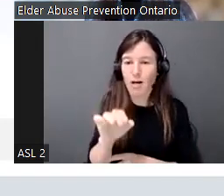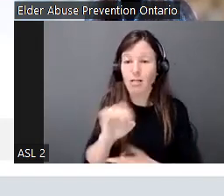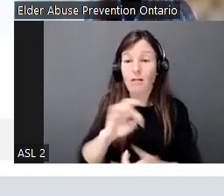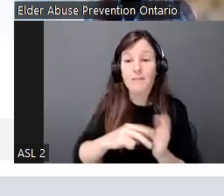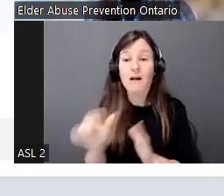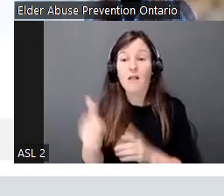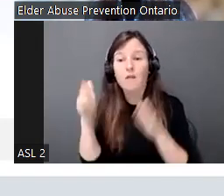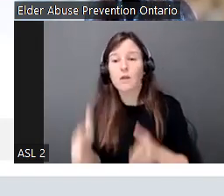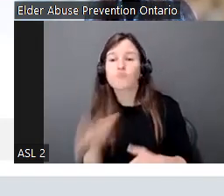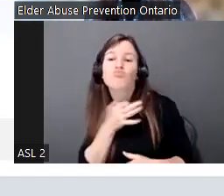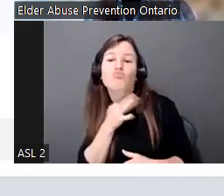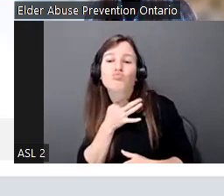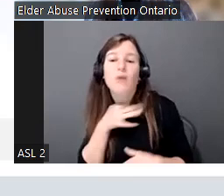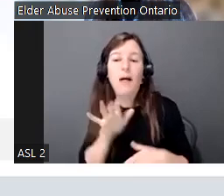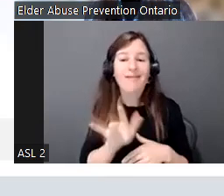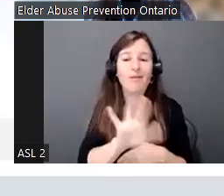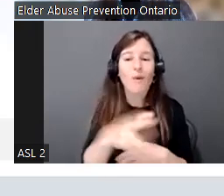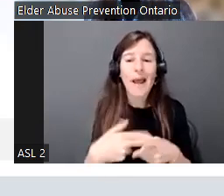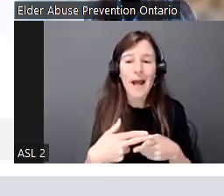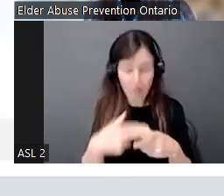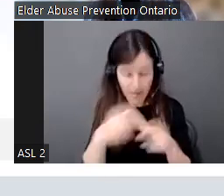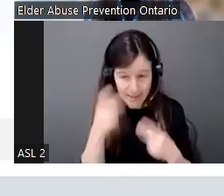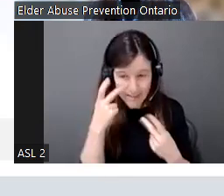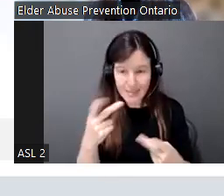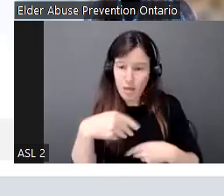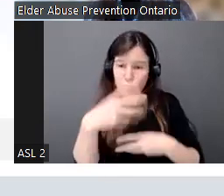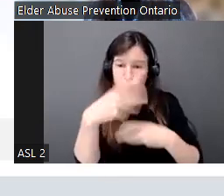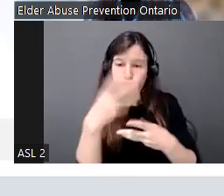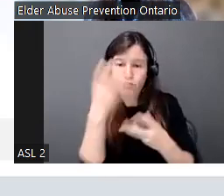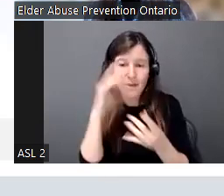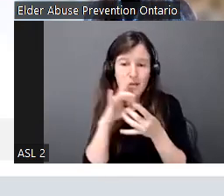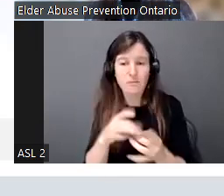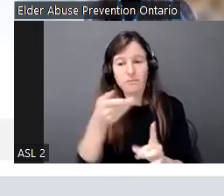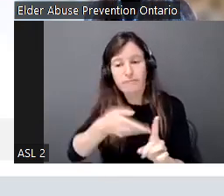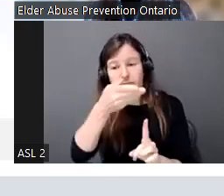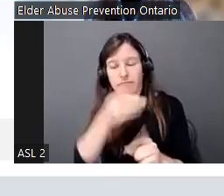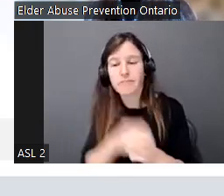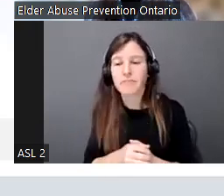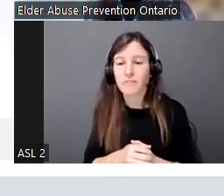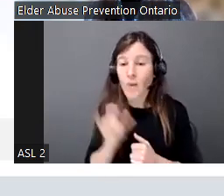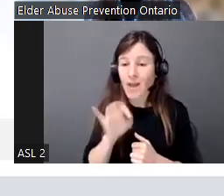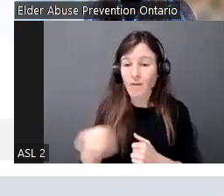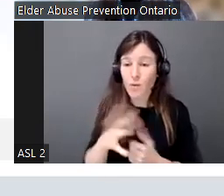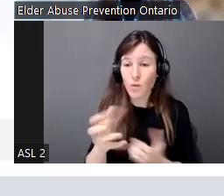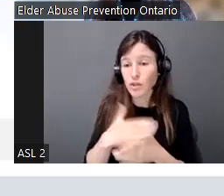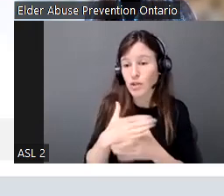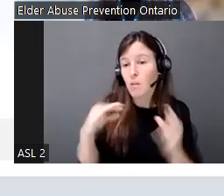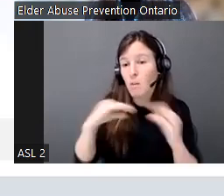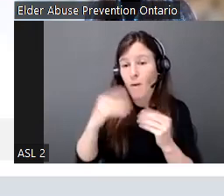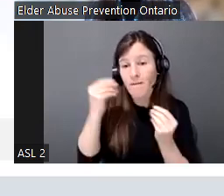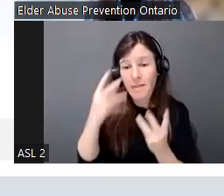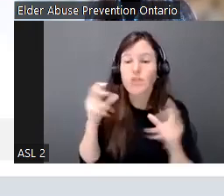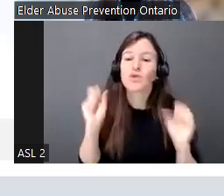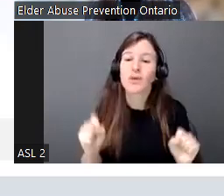information about you. So if you have something you want to share, or we are more than happy to do that on your own profile for people to get